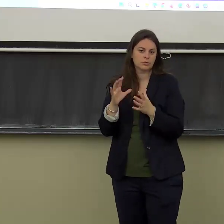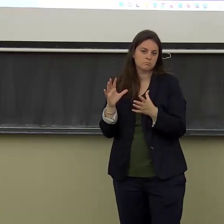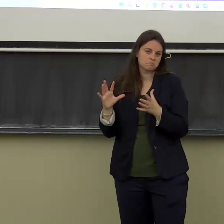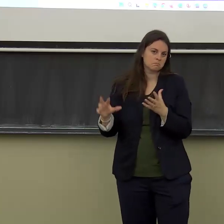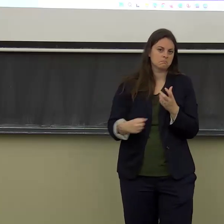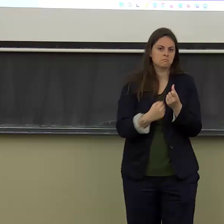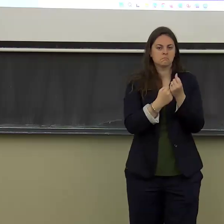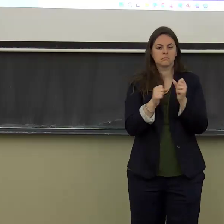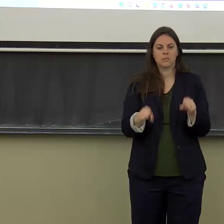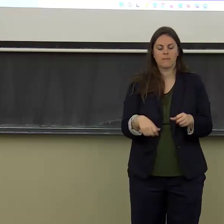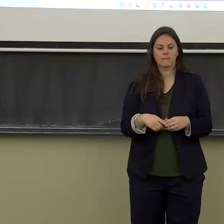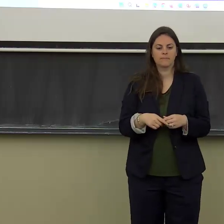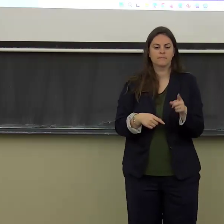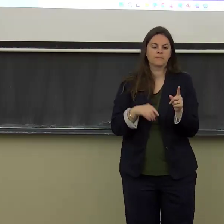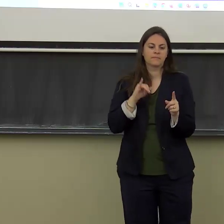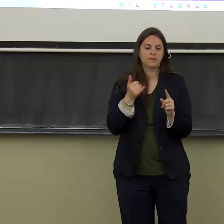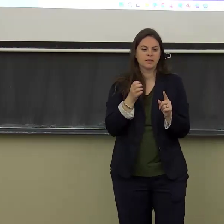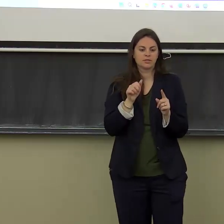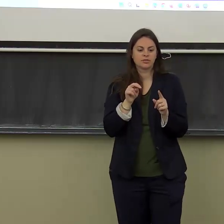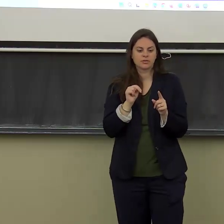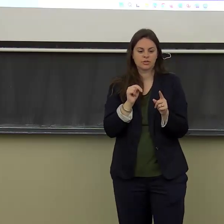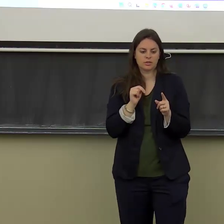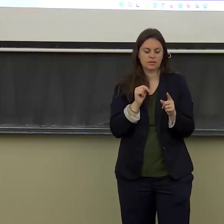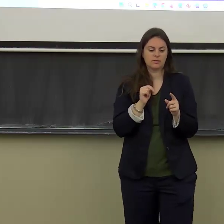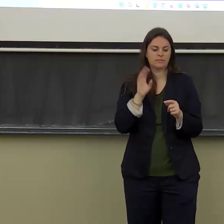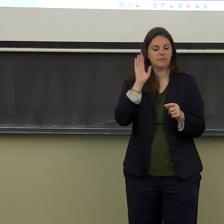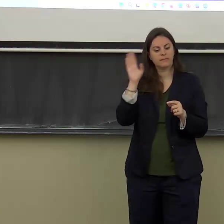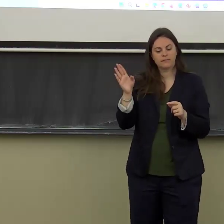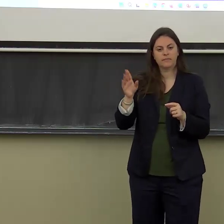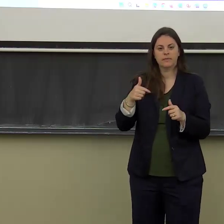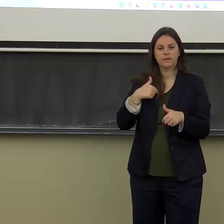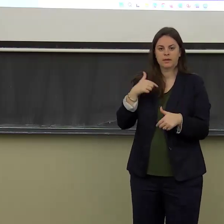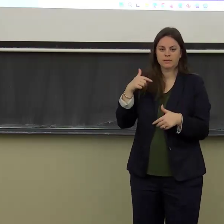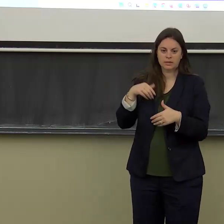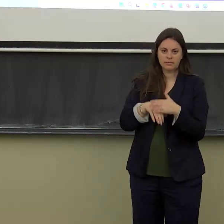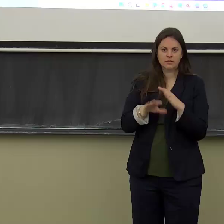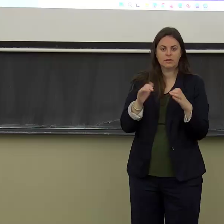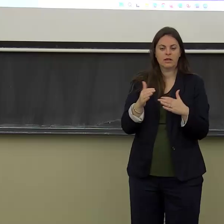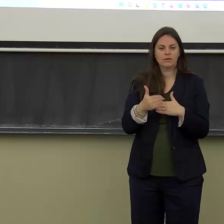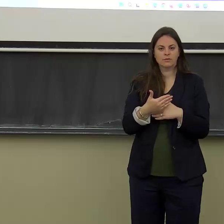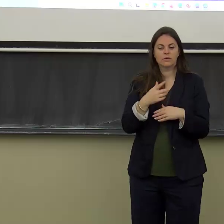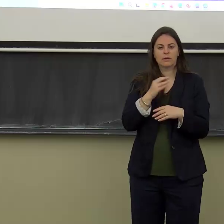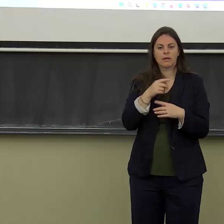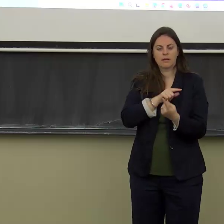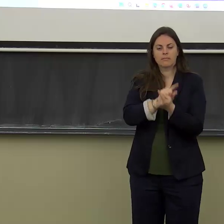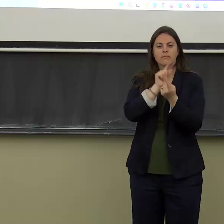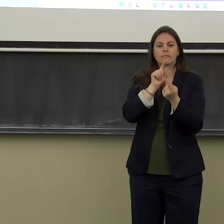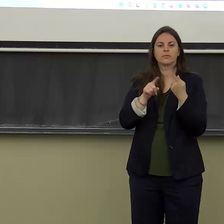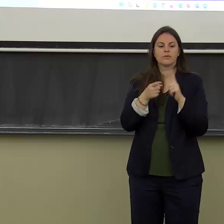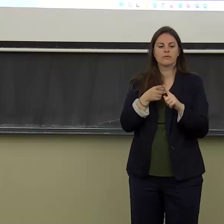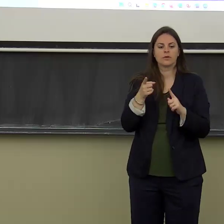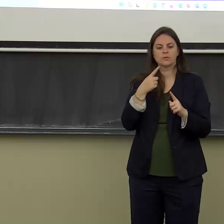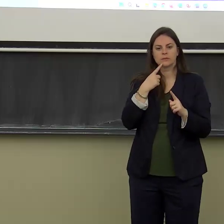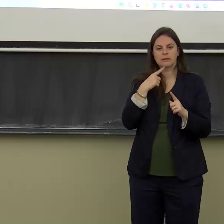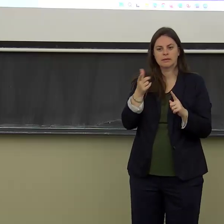Hi, on my way in to this classroom, I bumped into a friend who said he had submitted